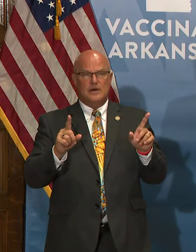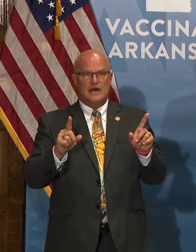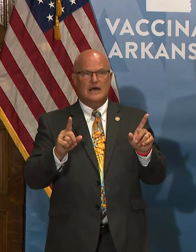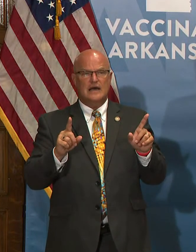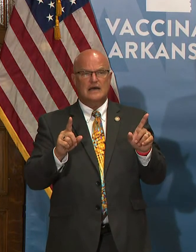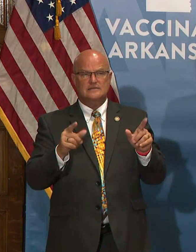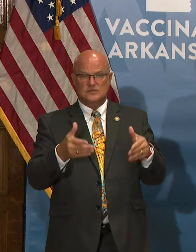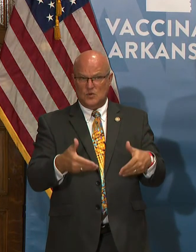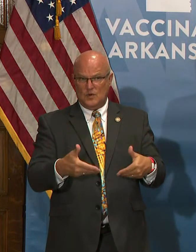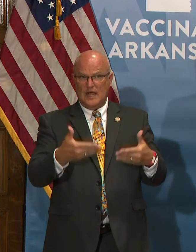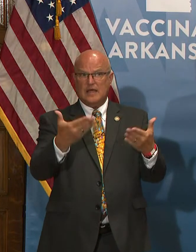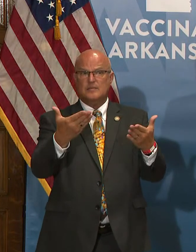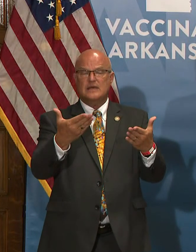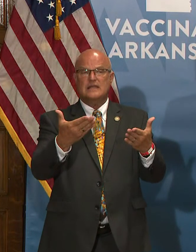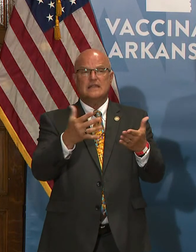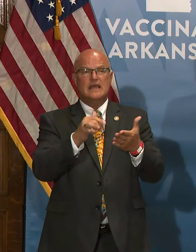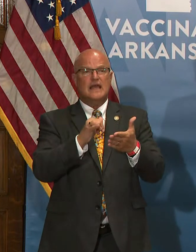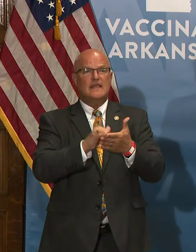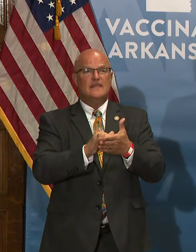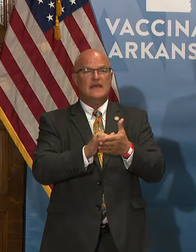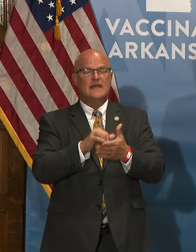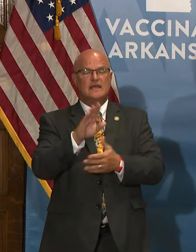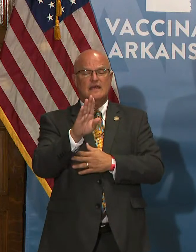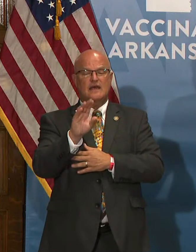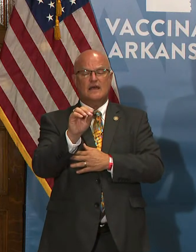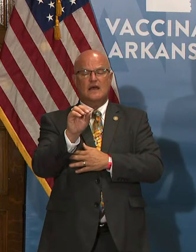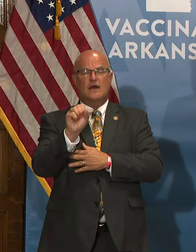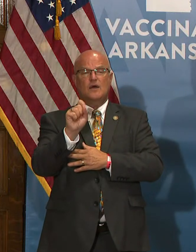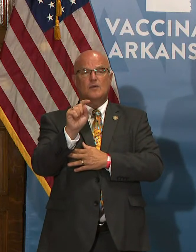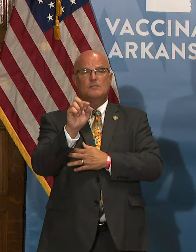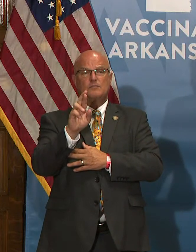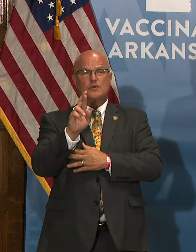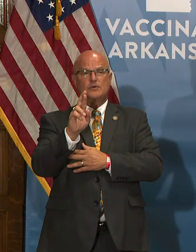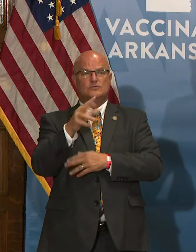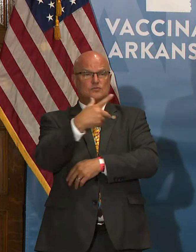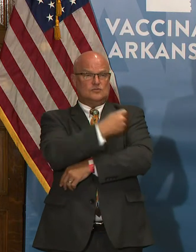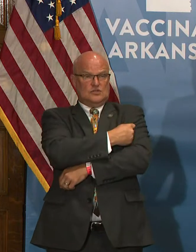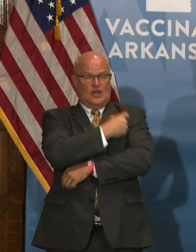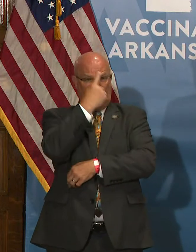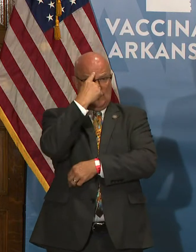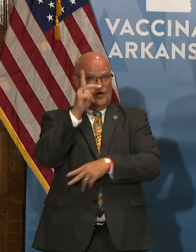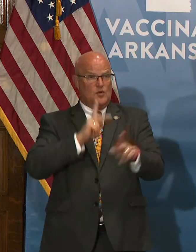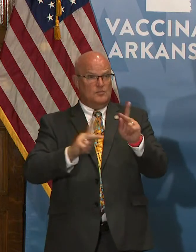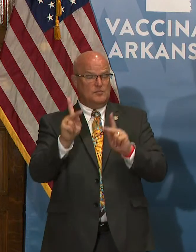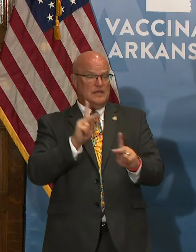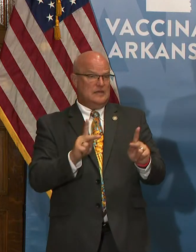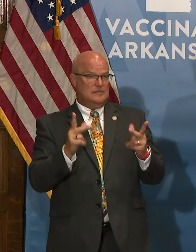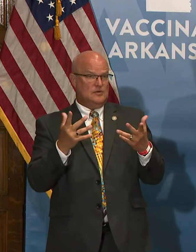are recommending that there be a booster shot for everyone that